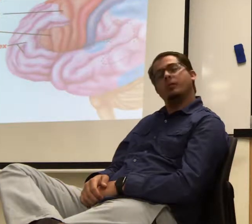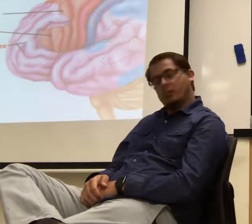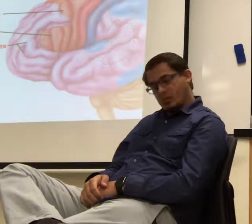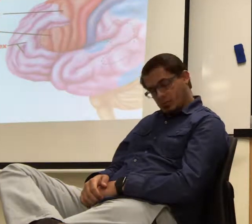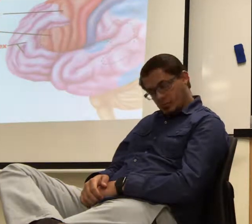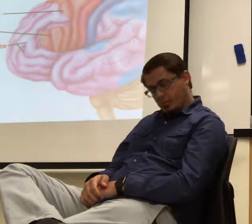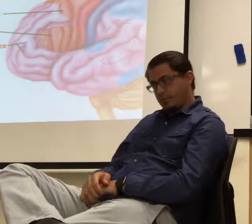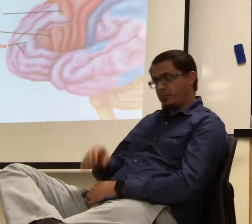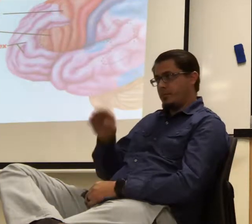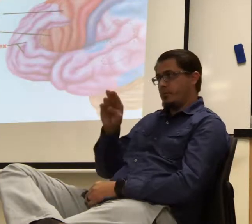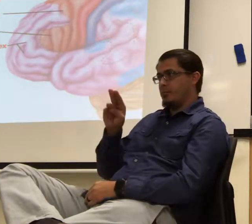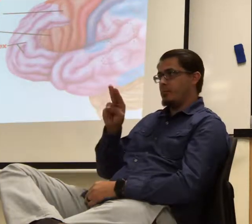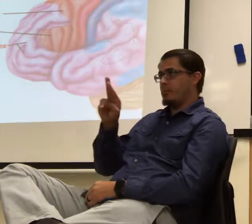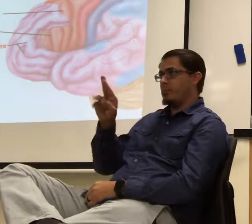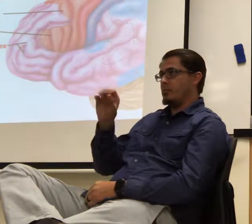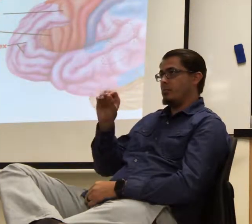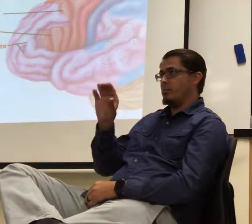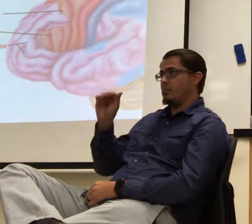Broca's area,